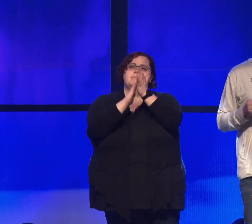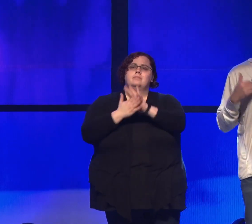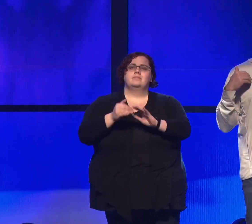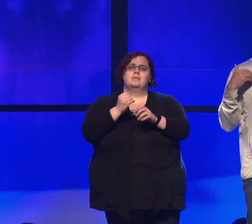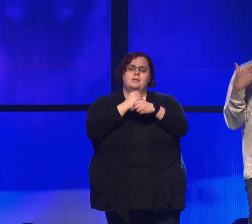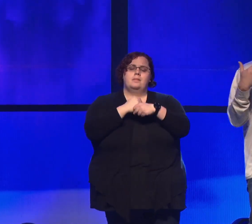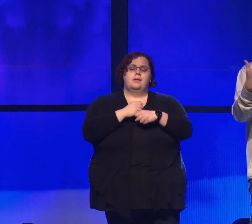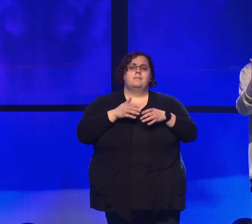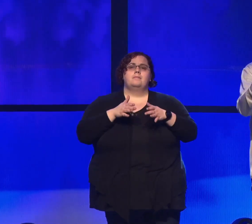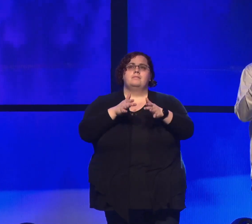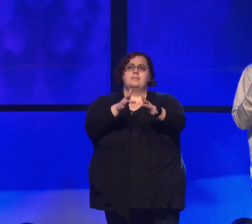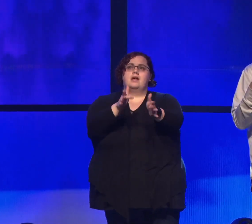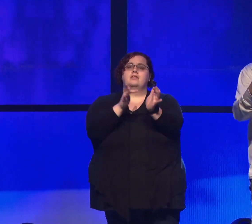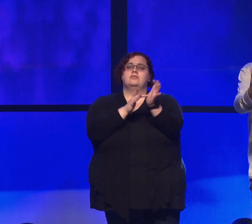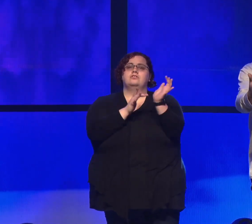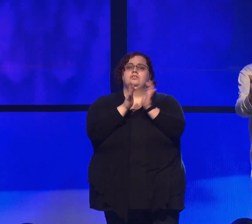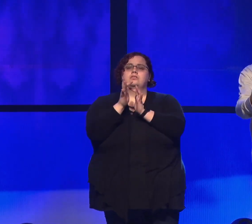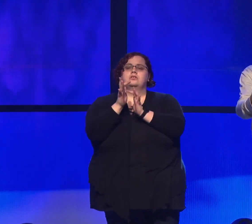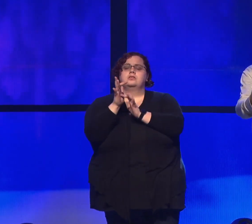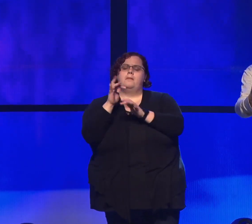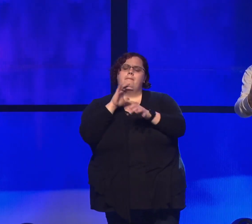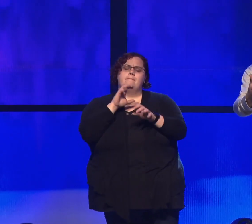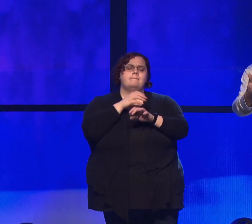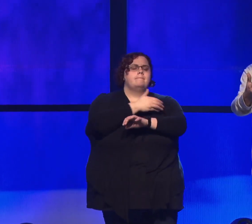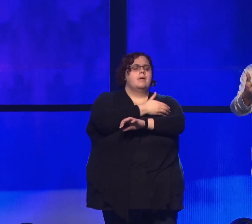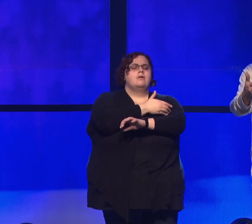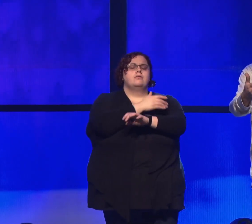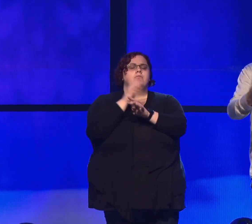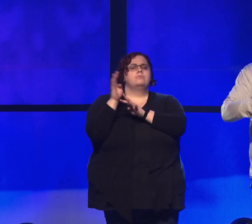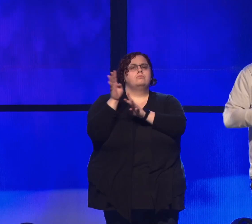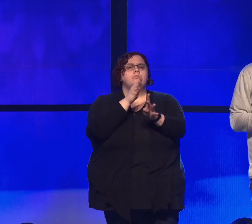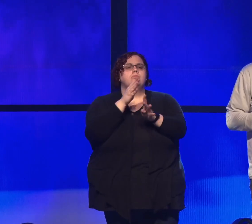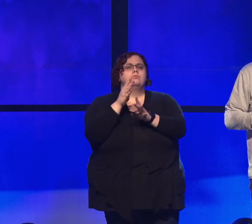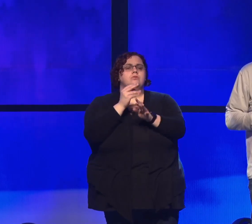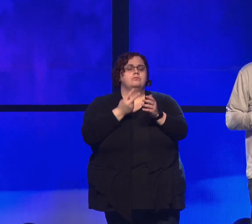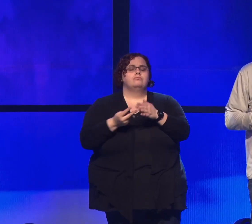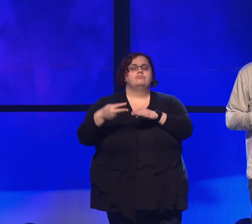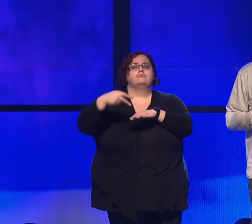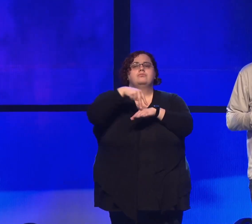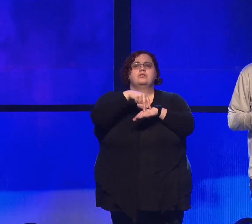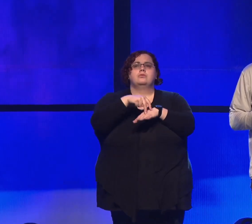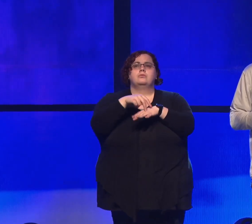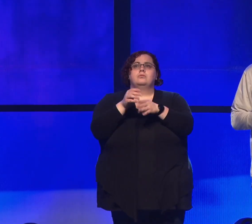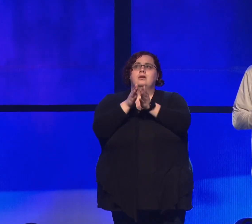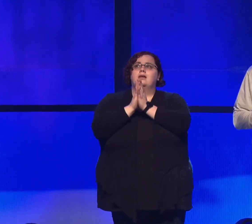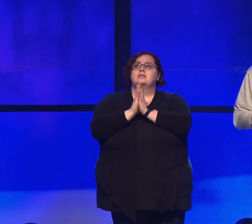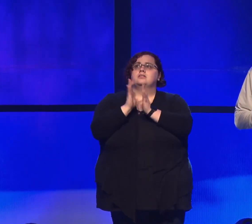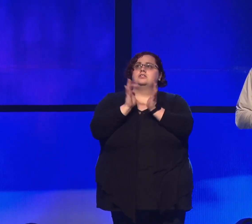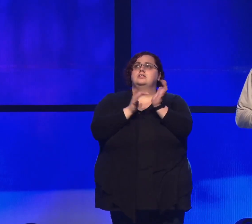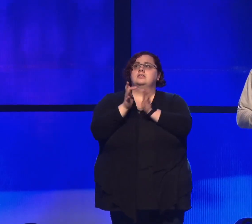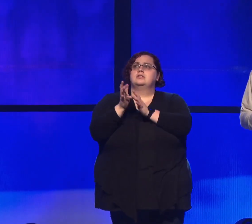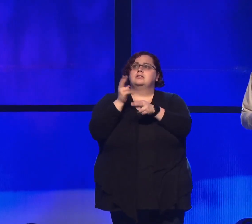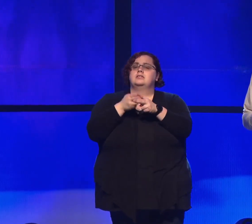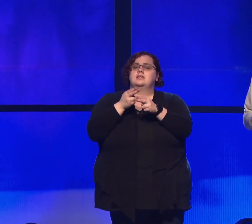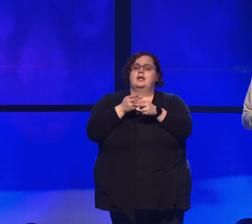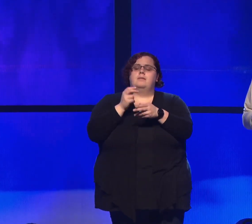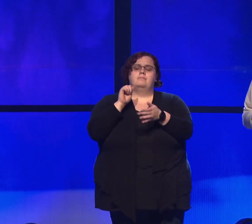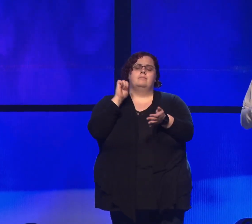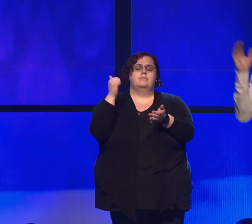Jesus, empowered by the wind of the resurrection. And we ask this in Jesus' name, amen.